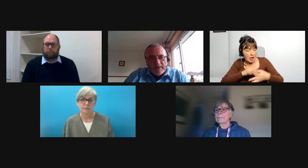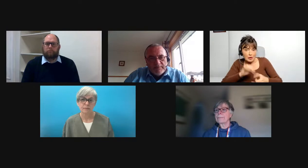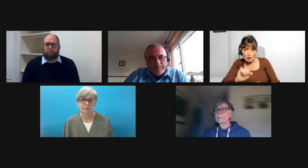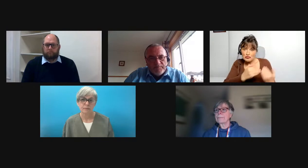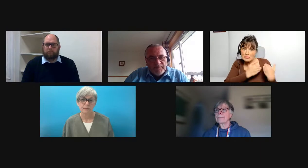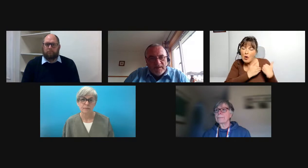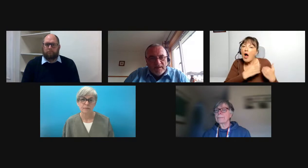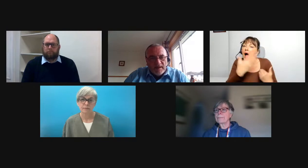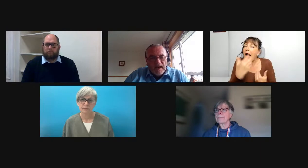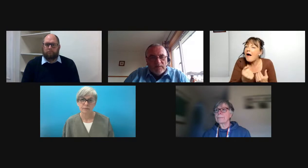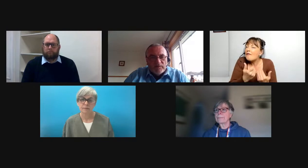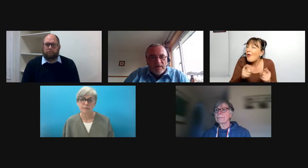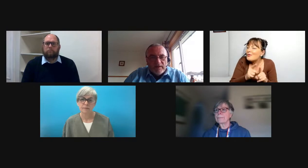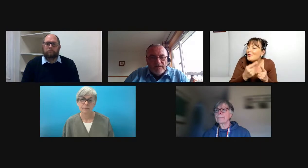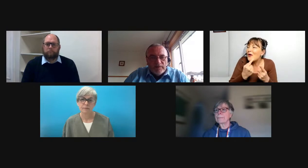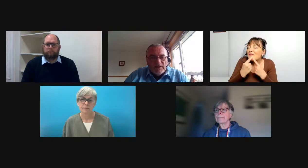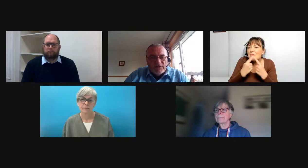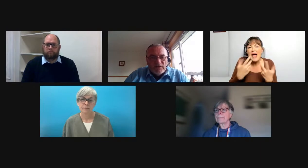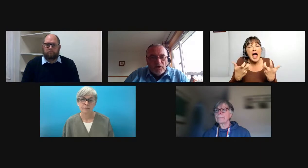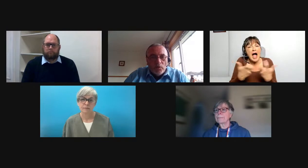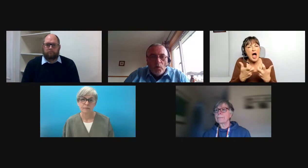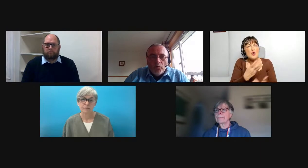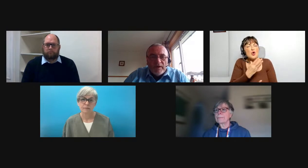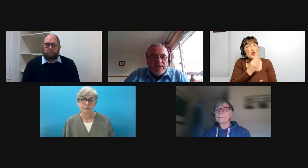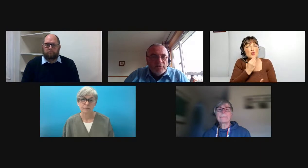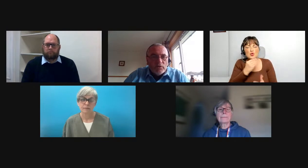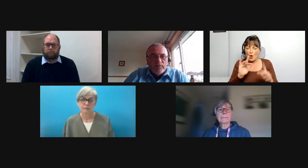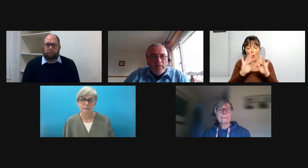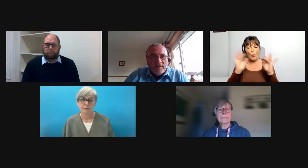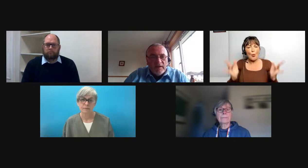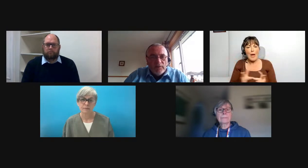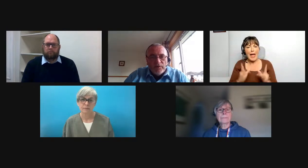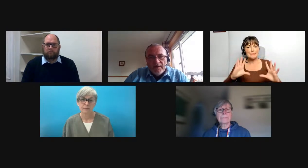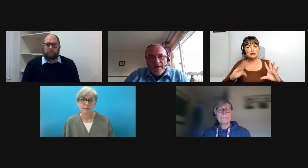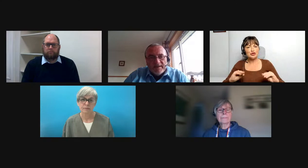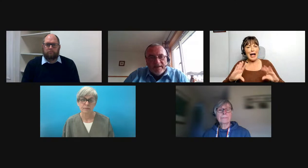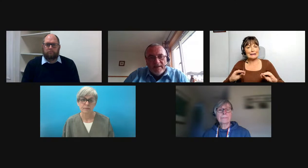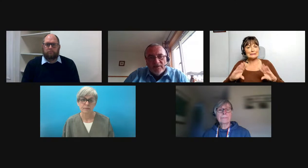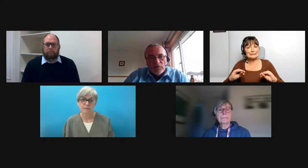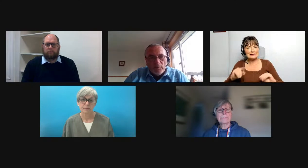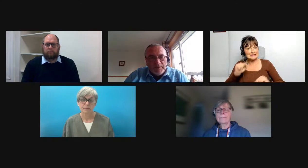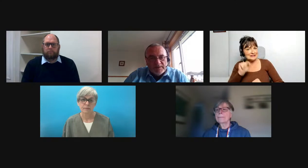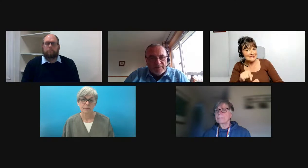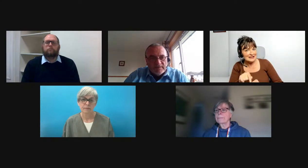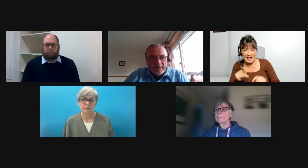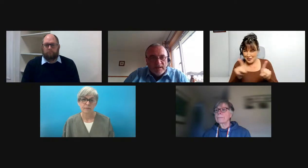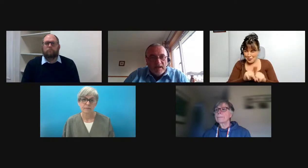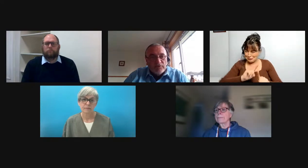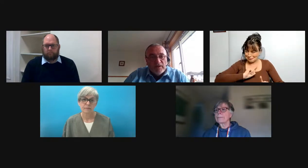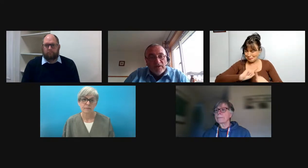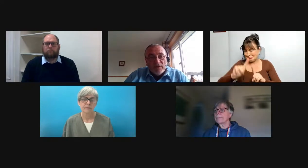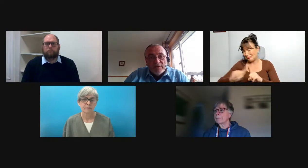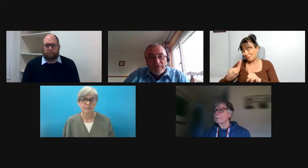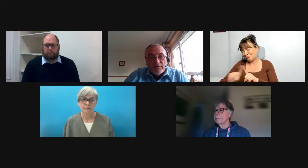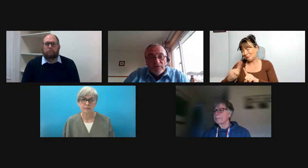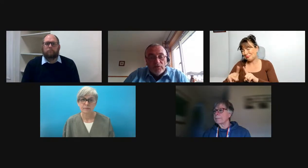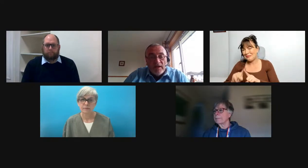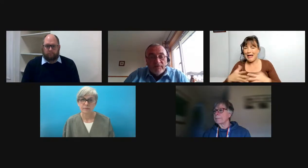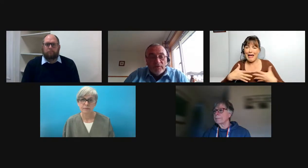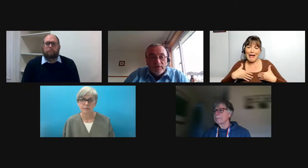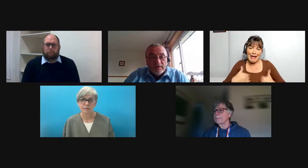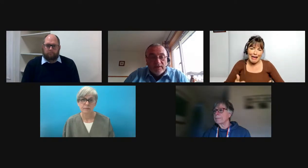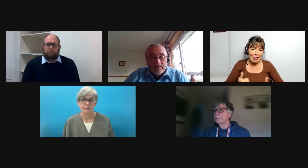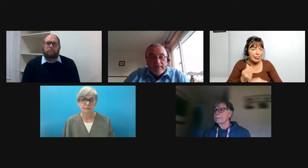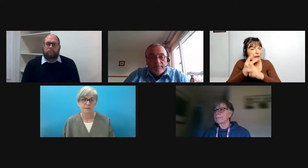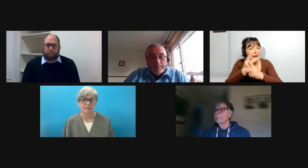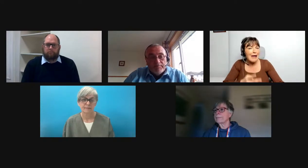web chat, and we've got information on a whole range of health and care topics. And I would really encourage you to go and